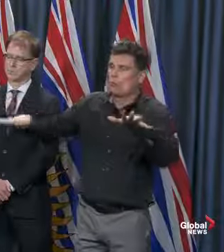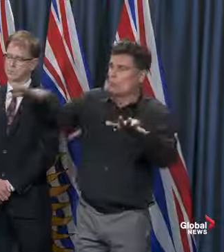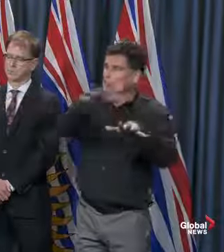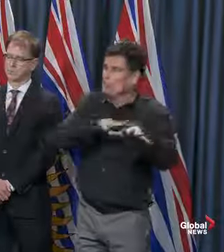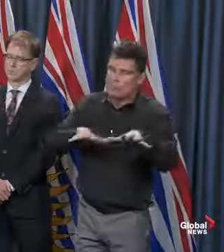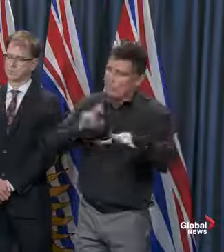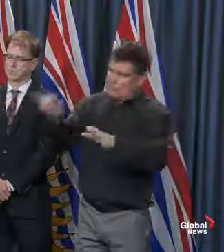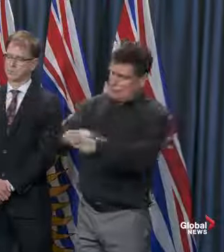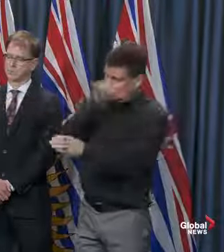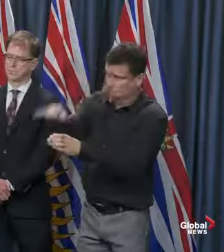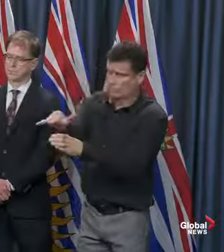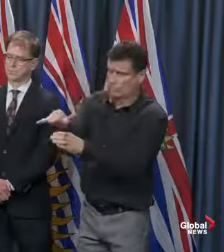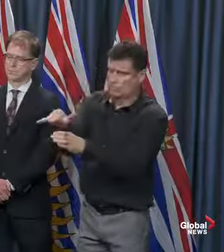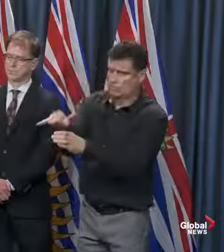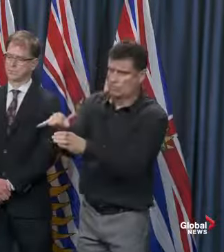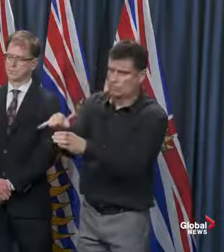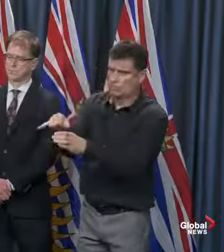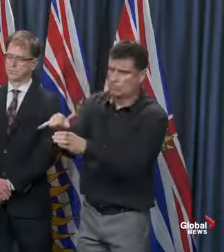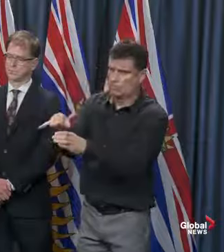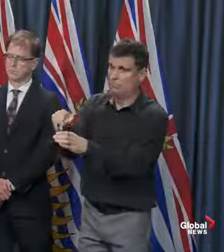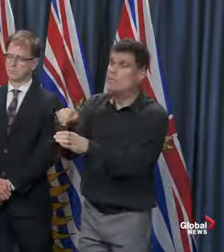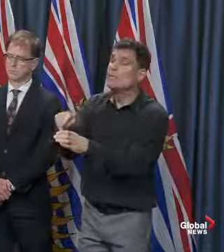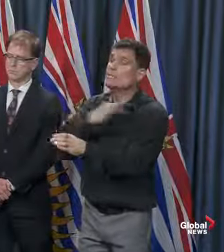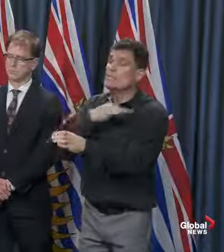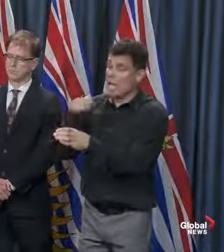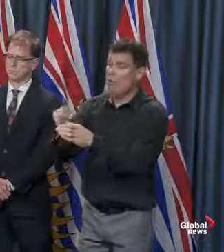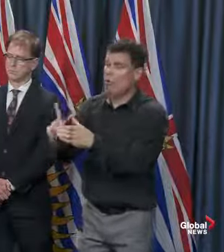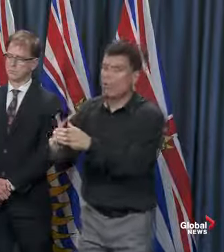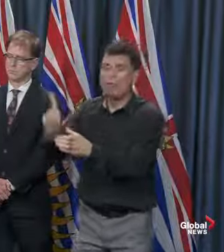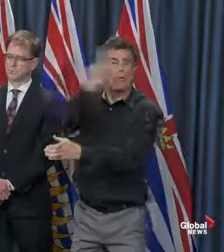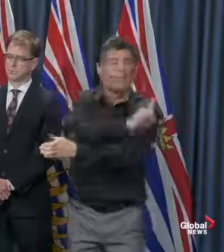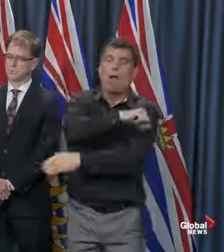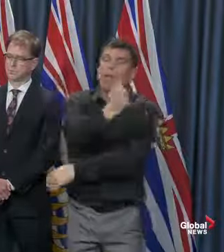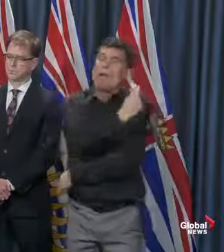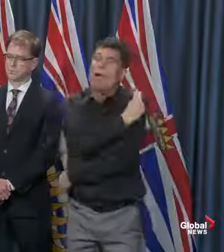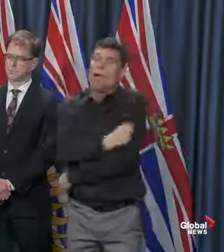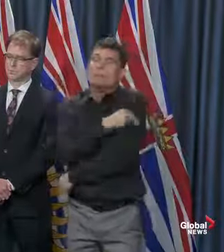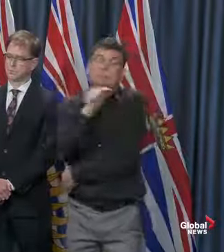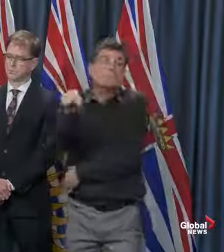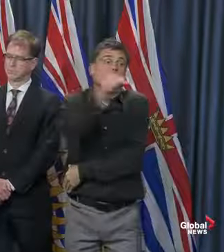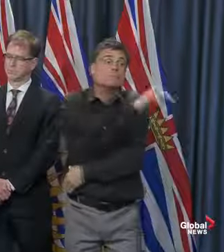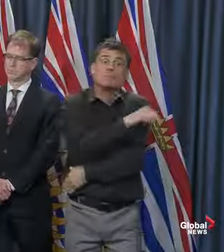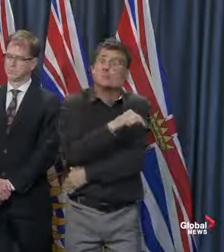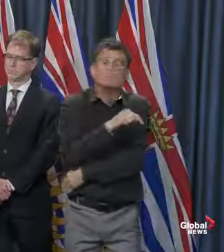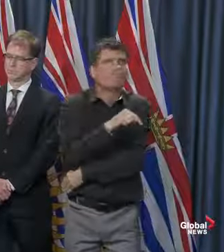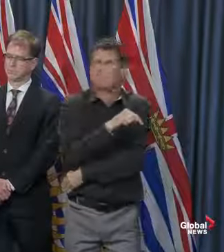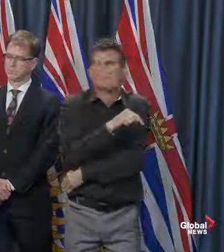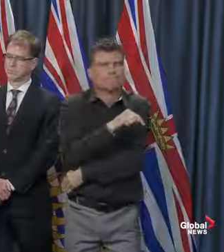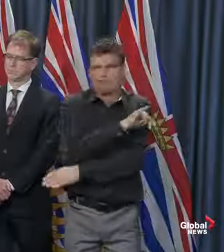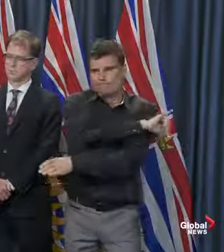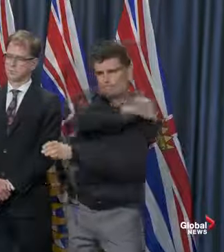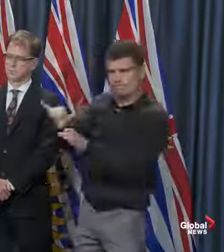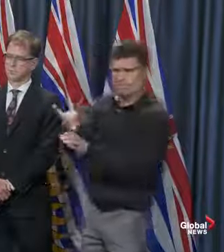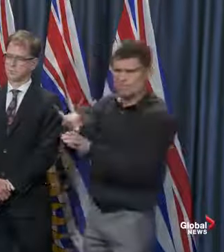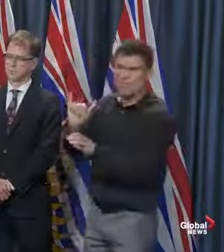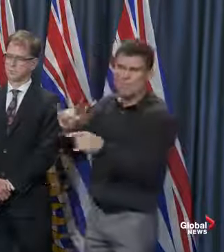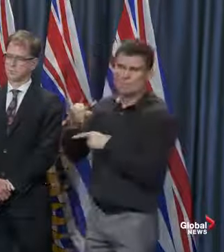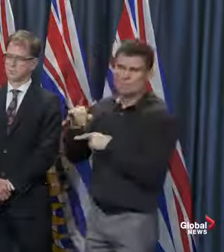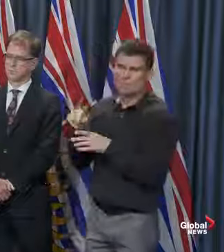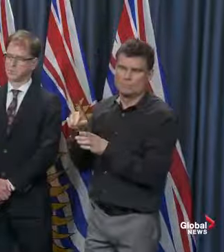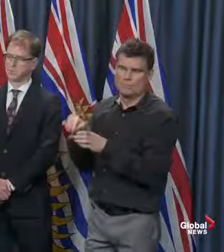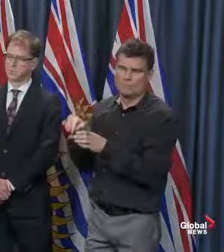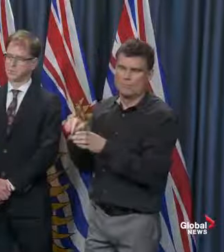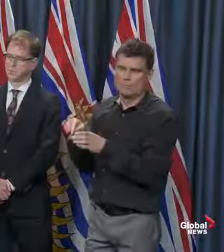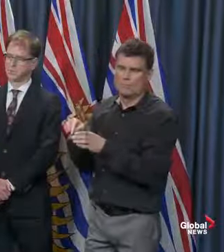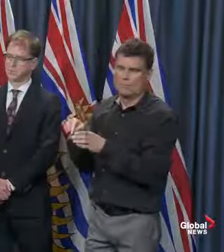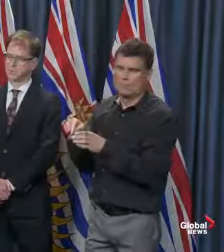other facilities. So they've stepped up the response at that hospital to make sure that we're not having